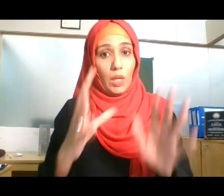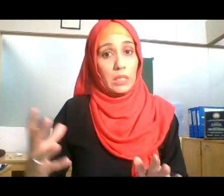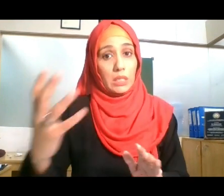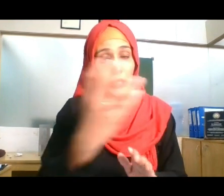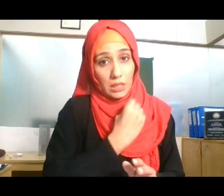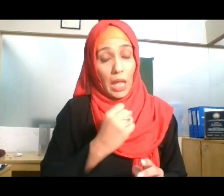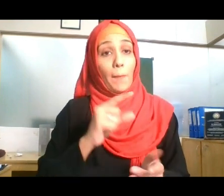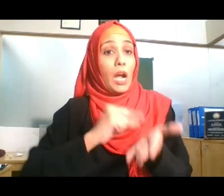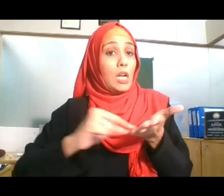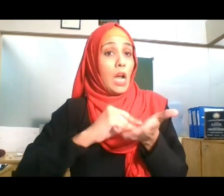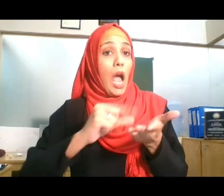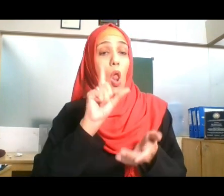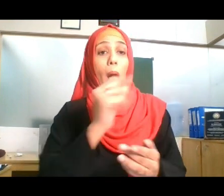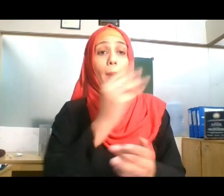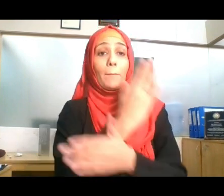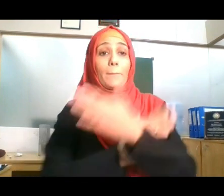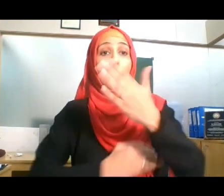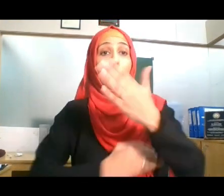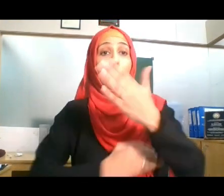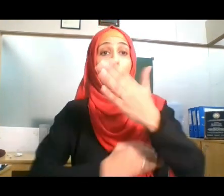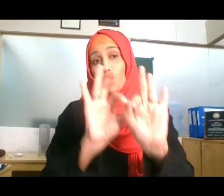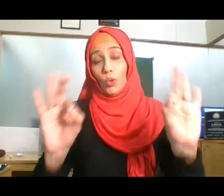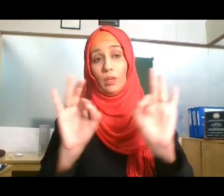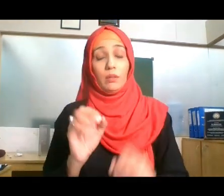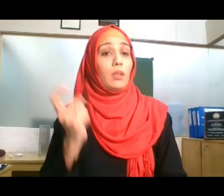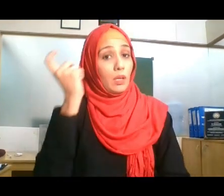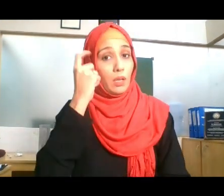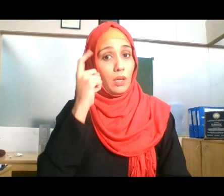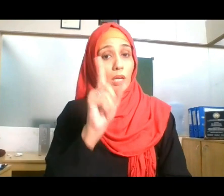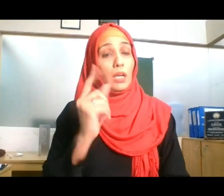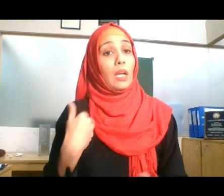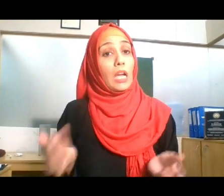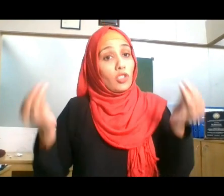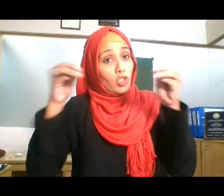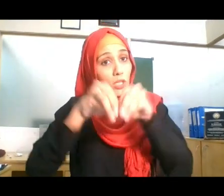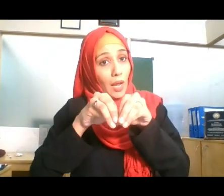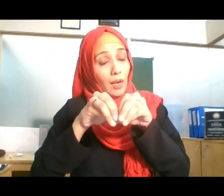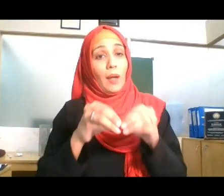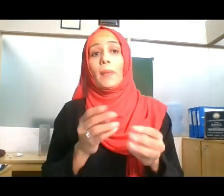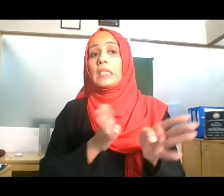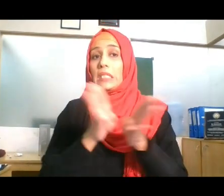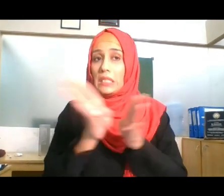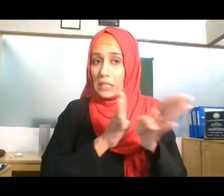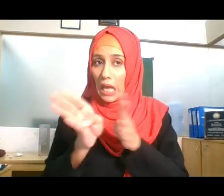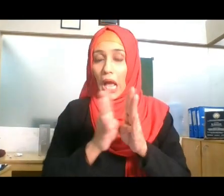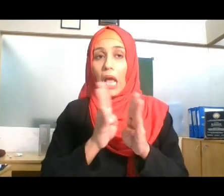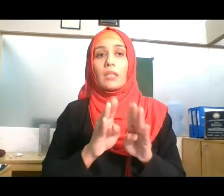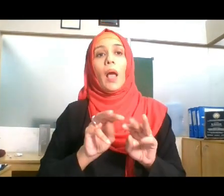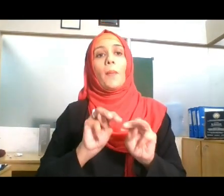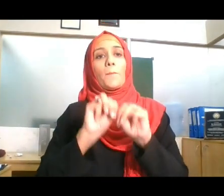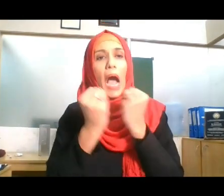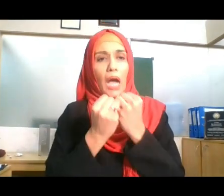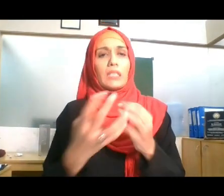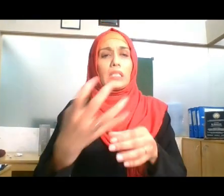fundamental rights to differently abled persons to ensure their participation in political, economic, social, and